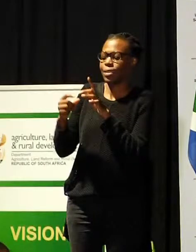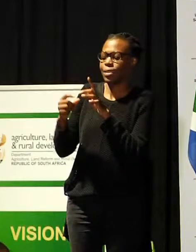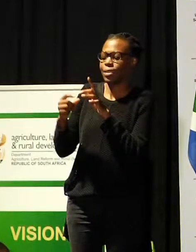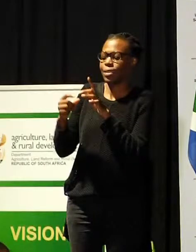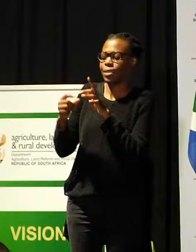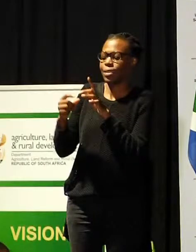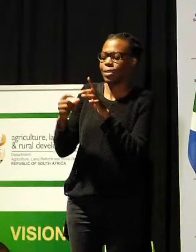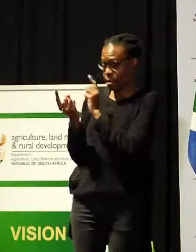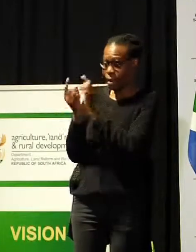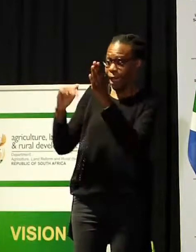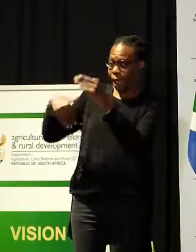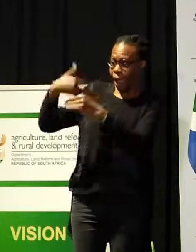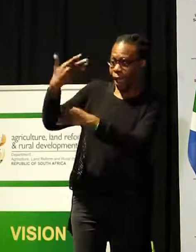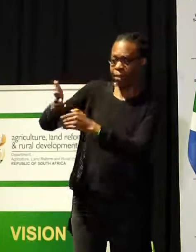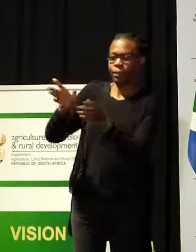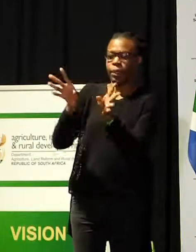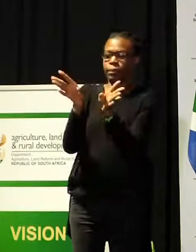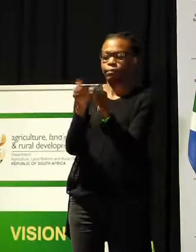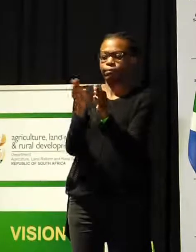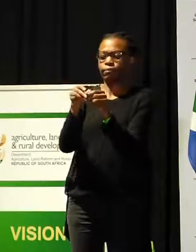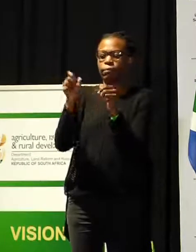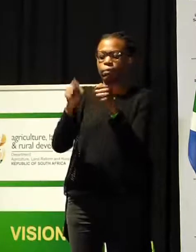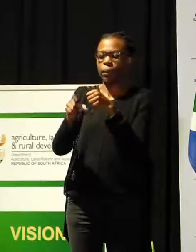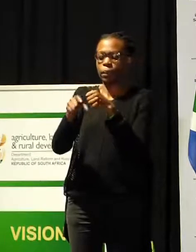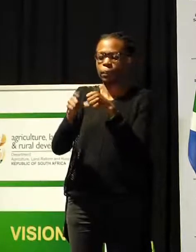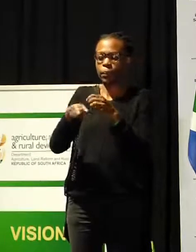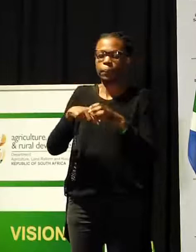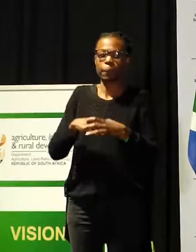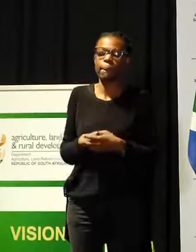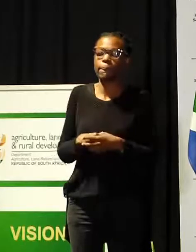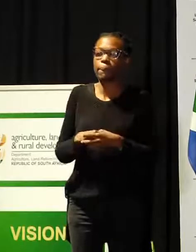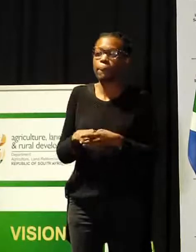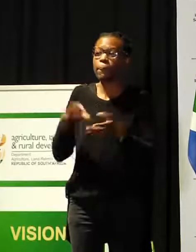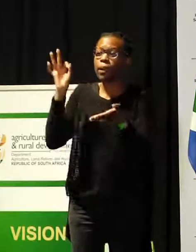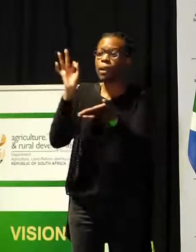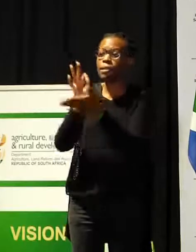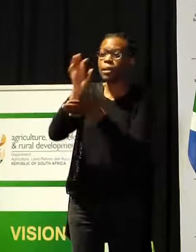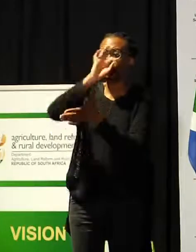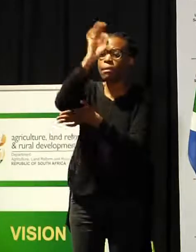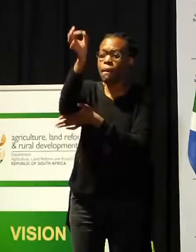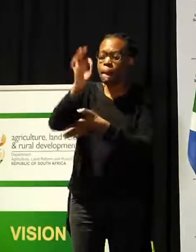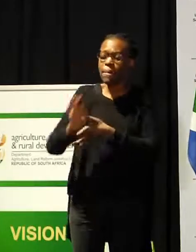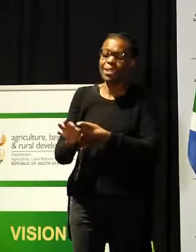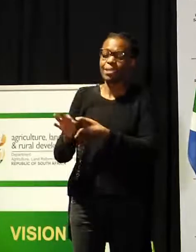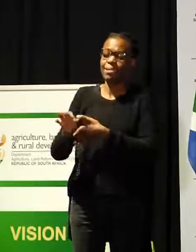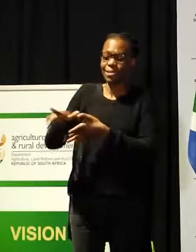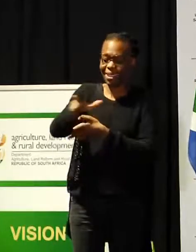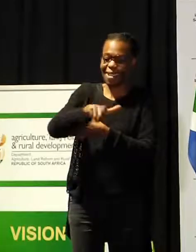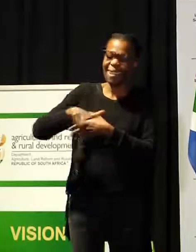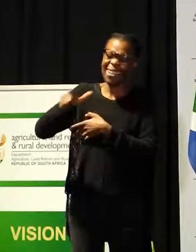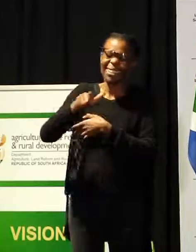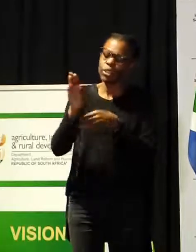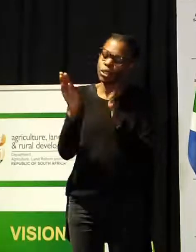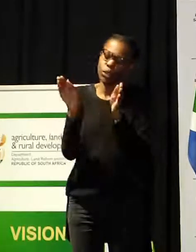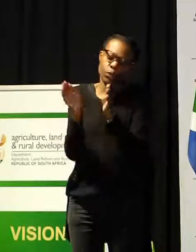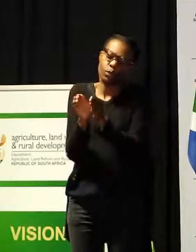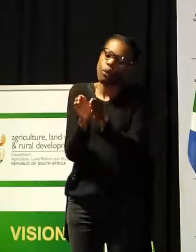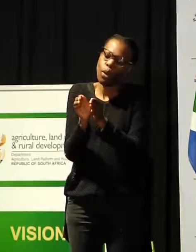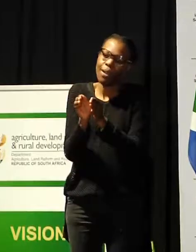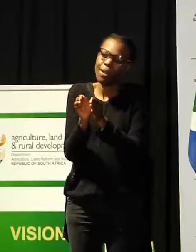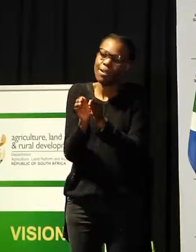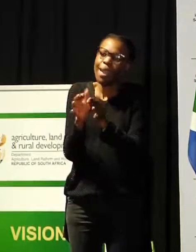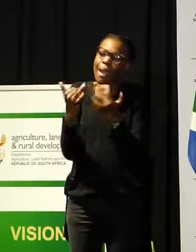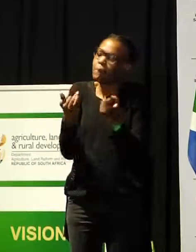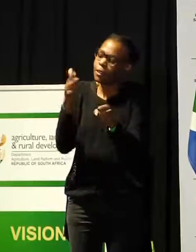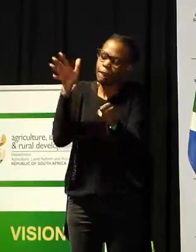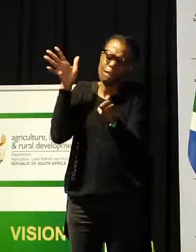summit on this subject. The 13% communal land is very small and already congested, and